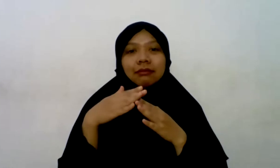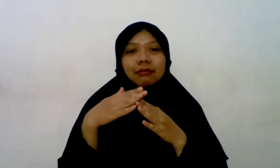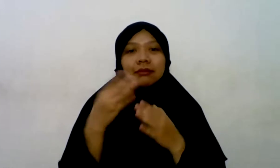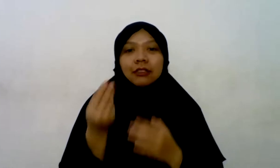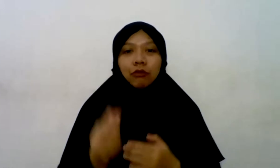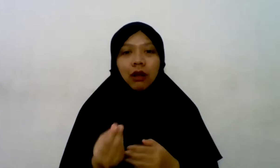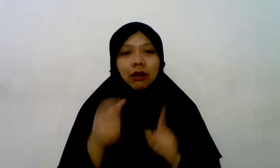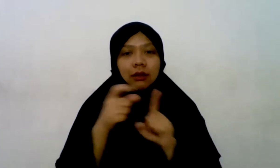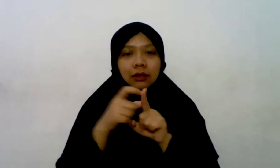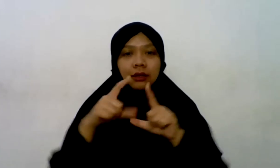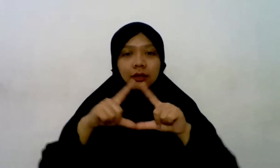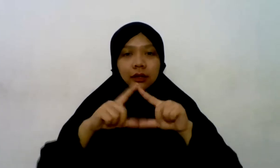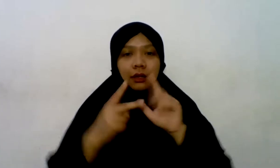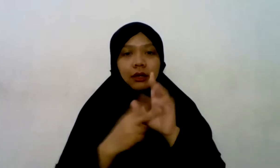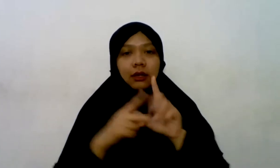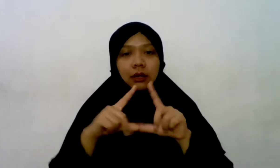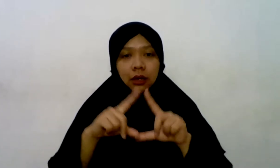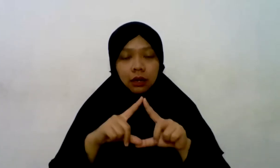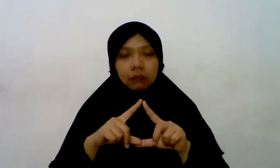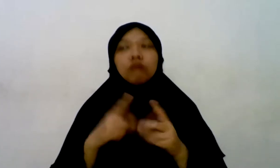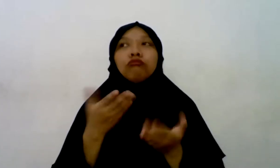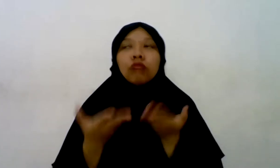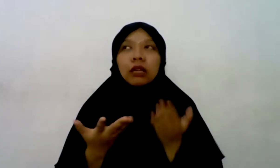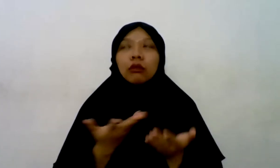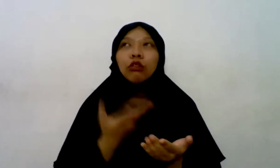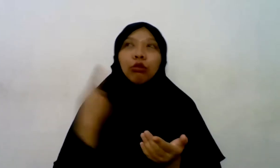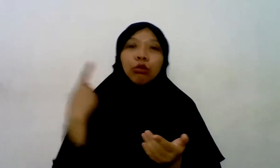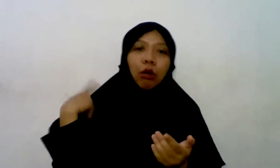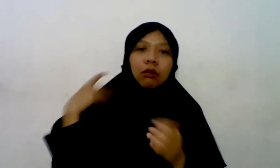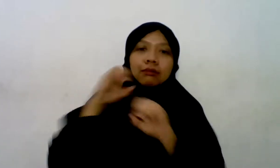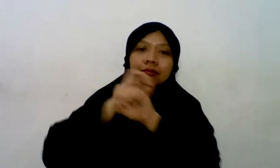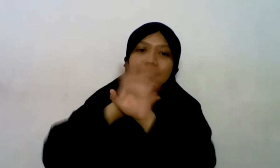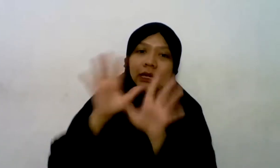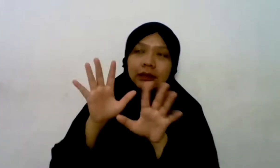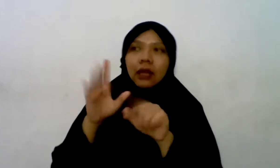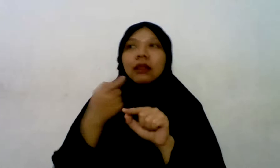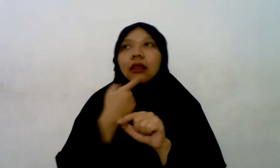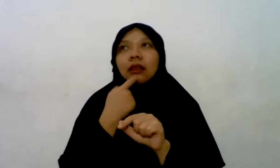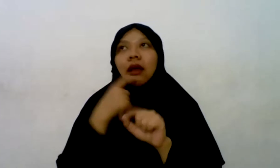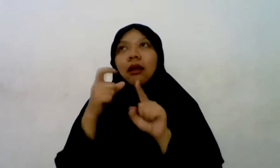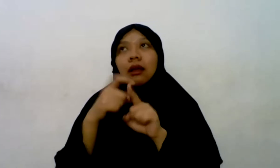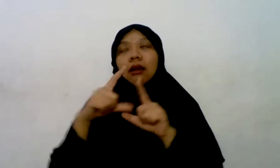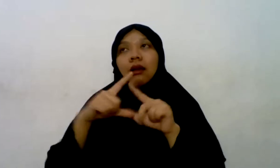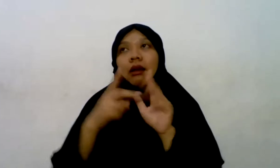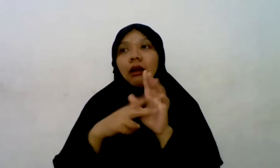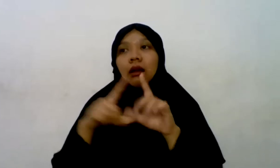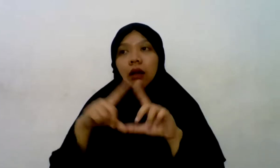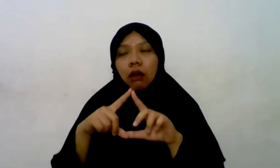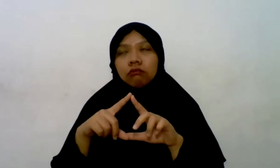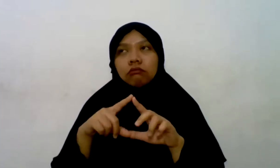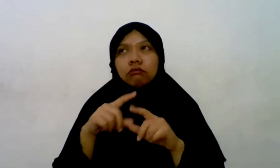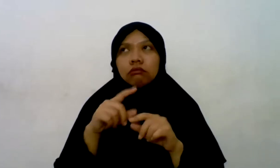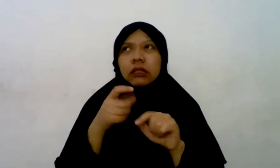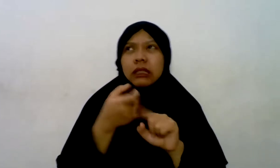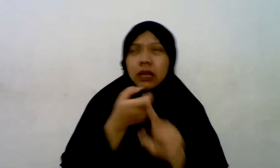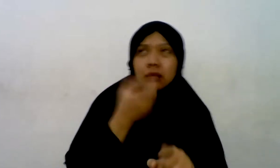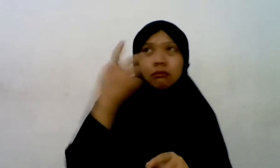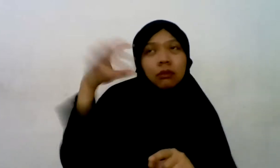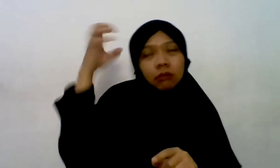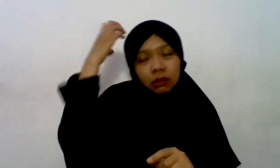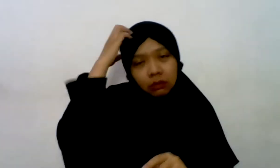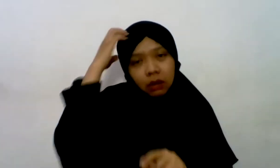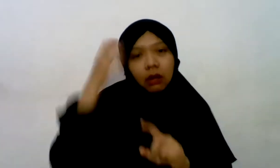Can you tell us anything about the funding? Did the government also provide some funding, or was it assumed that